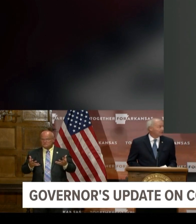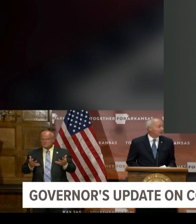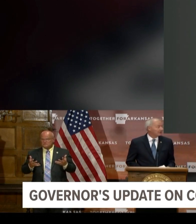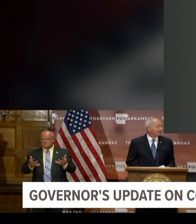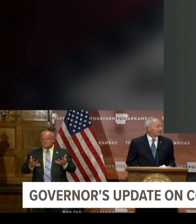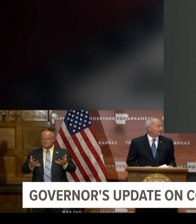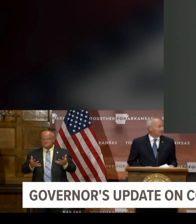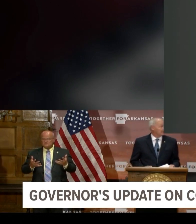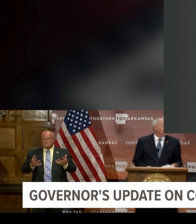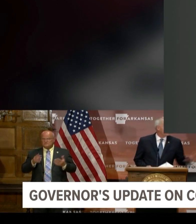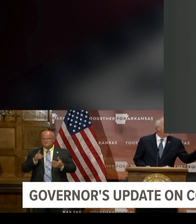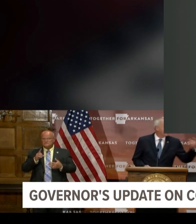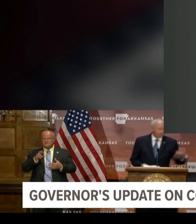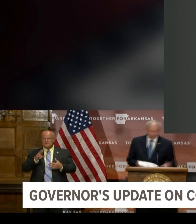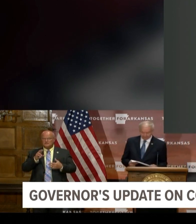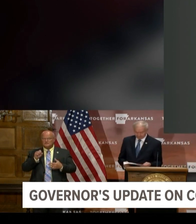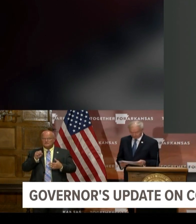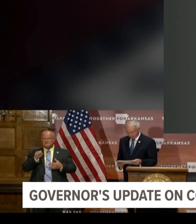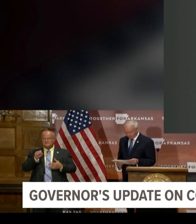Dr. Seaman.